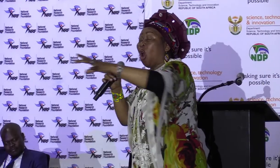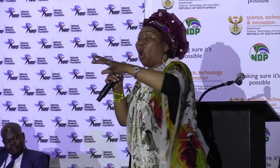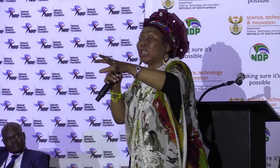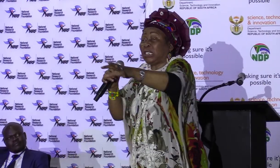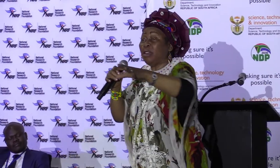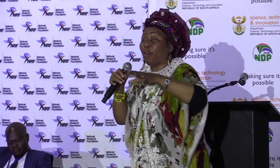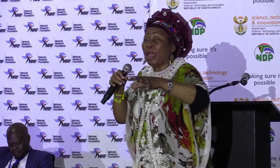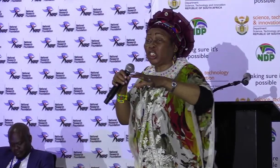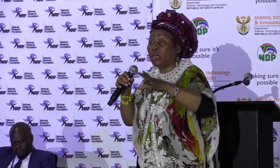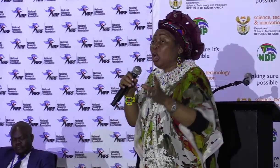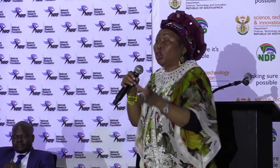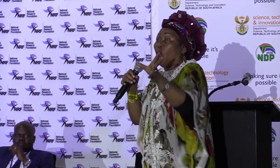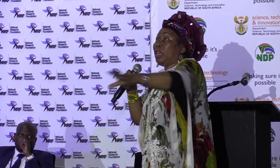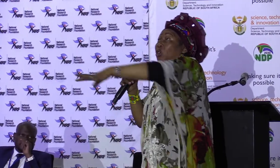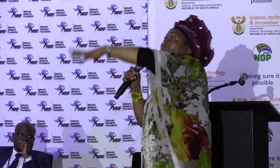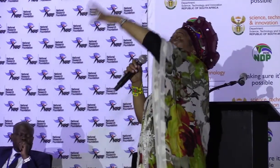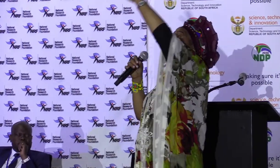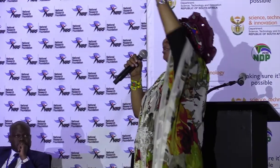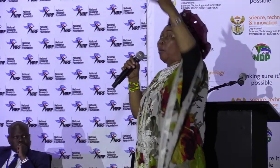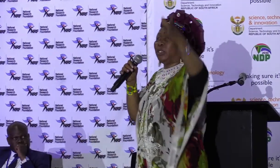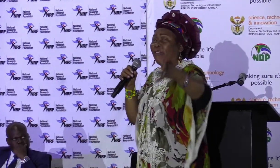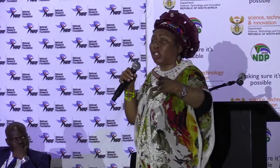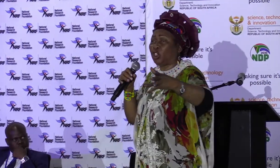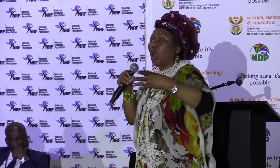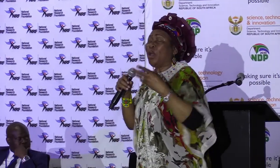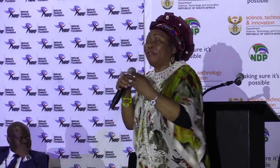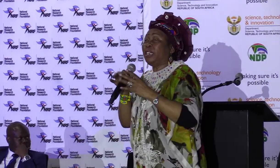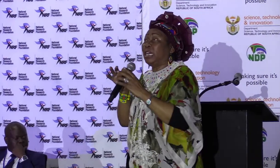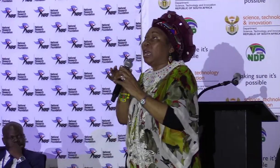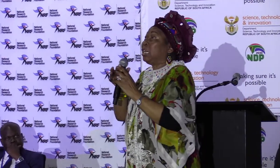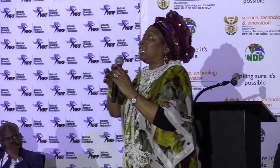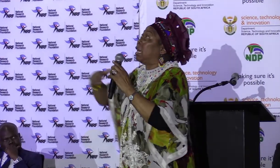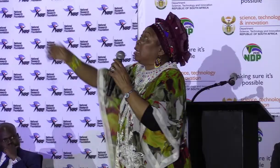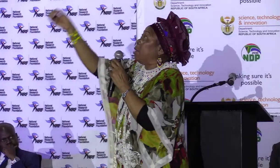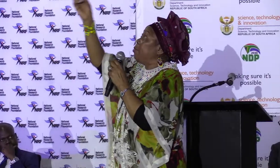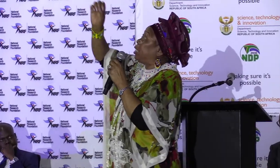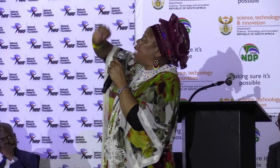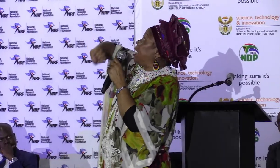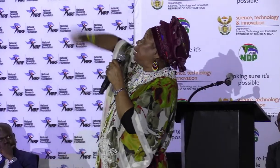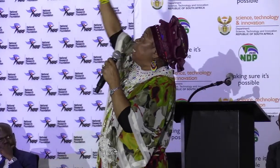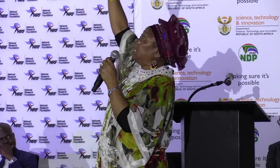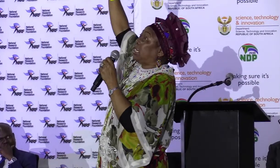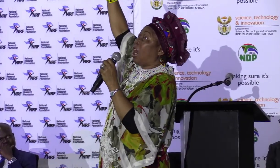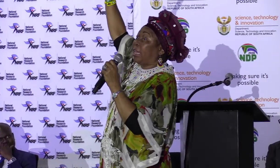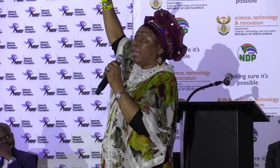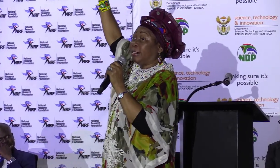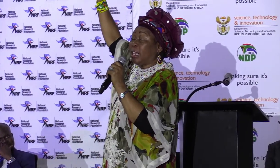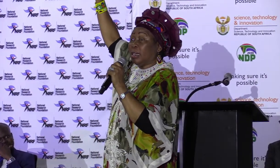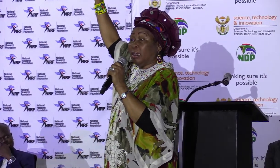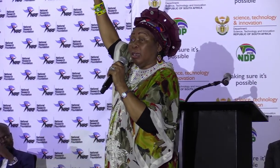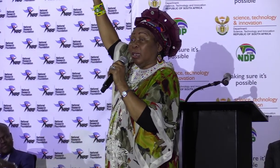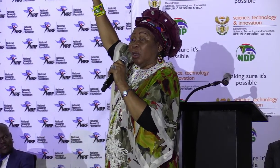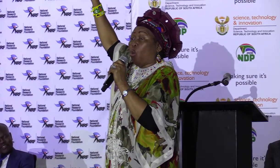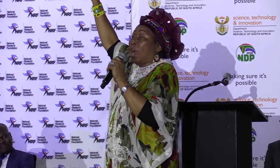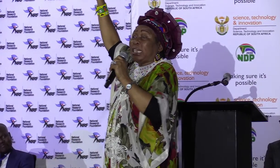who shared all that information, to go into the big, big observatory. We even did the midnight stargazing. What